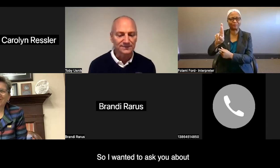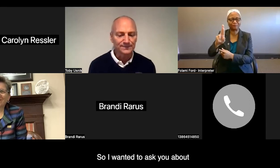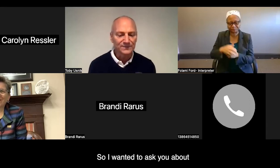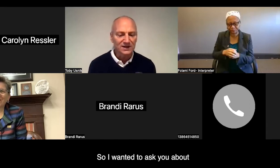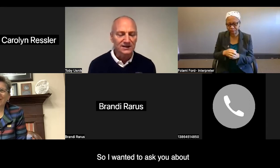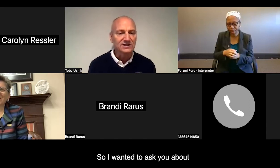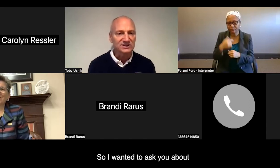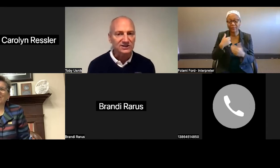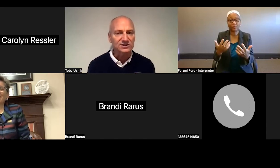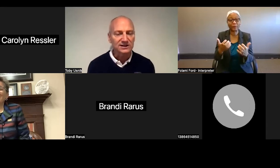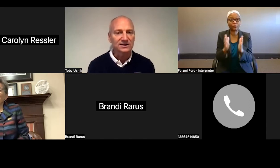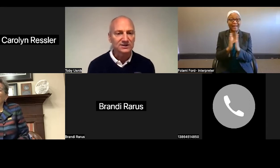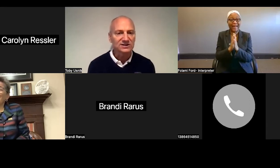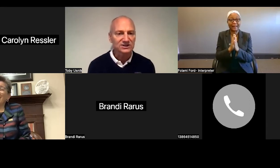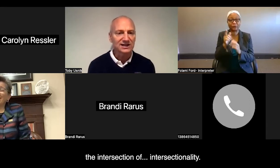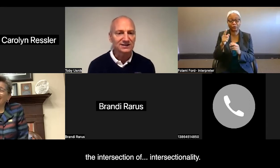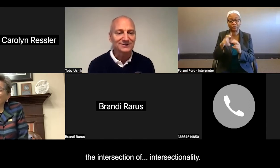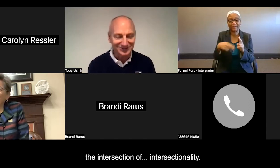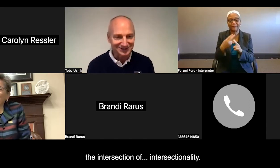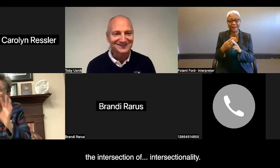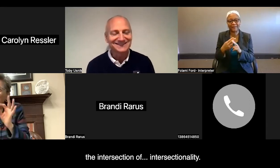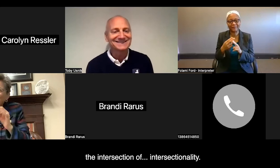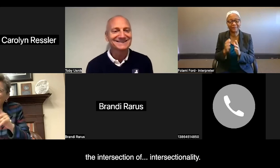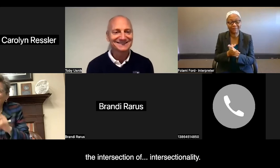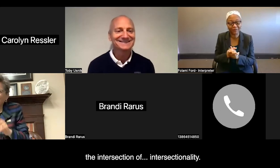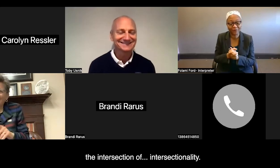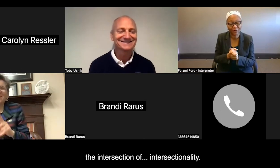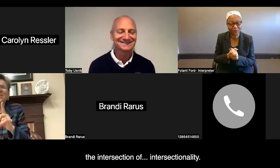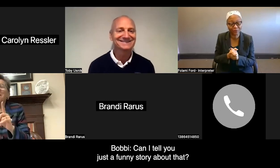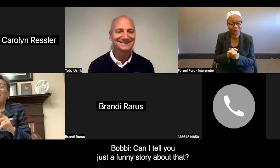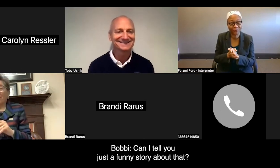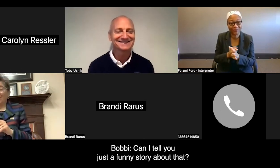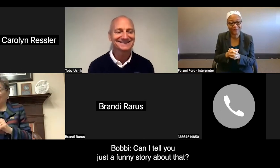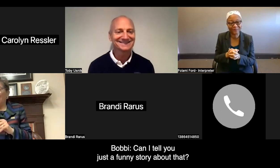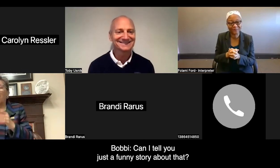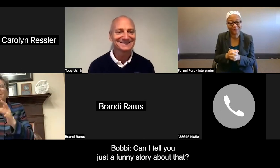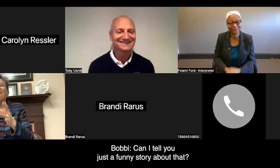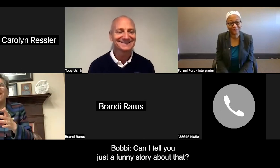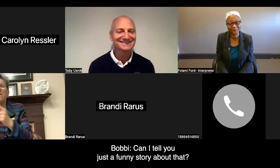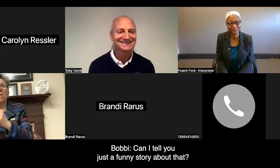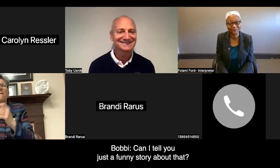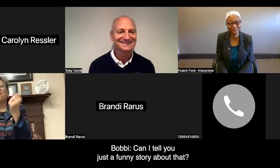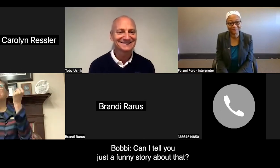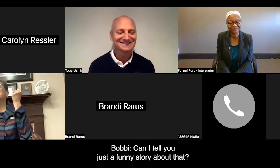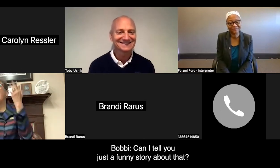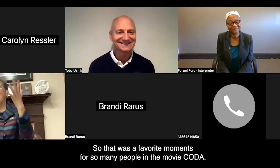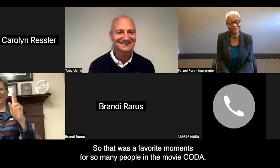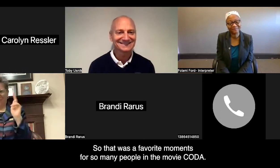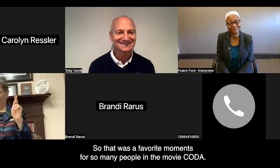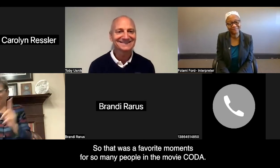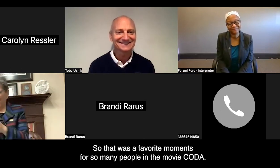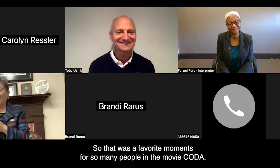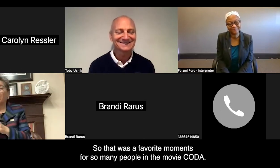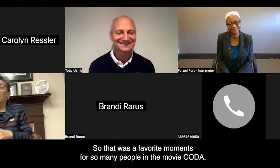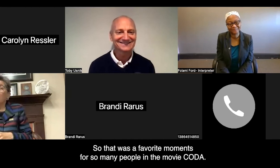um, intersection, intersectionality. Can I tell you just a funny story about that? So that was a favorite